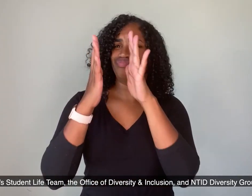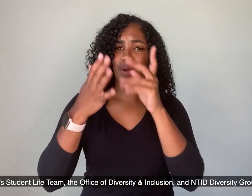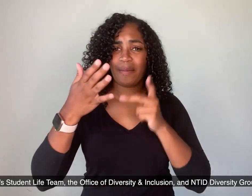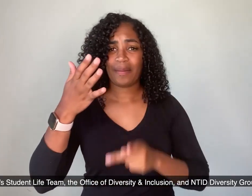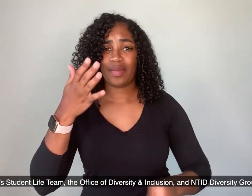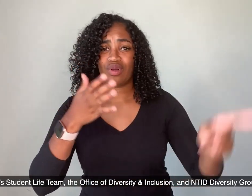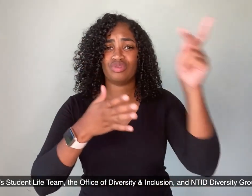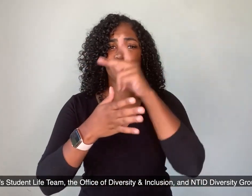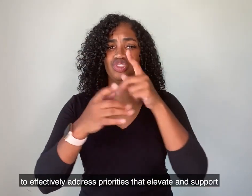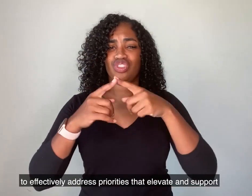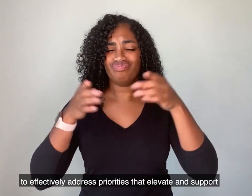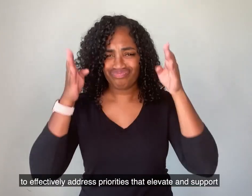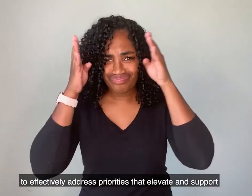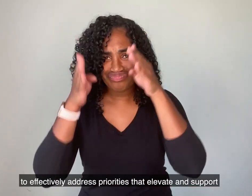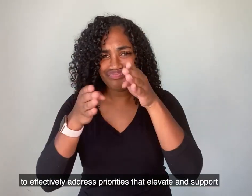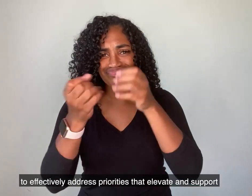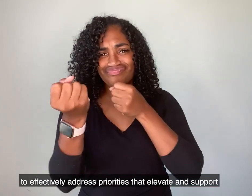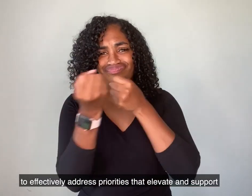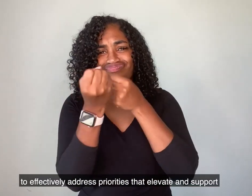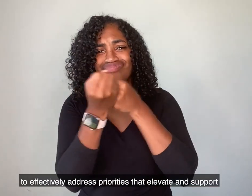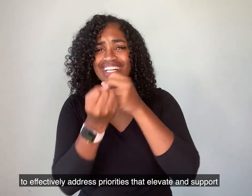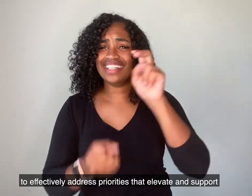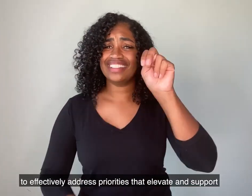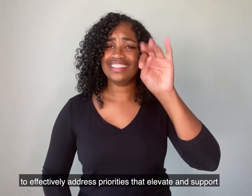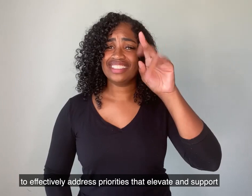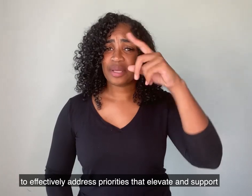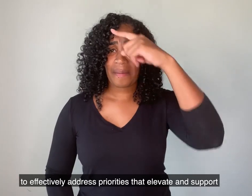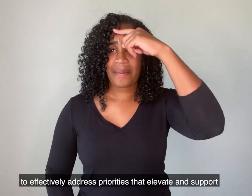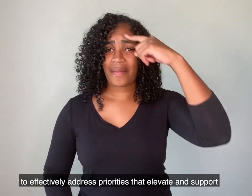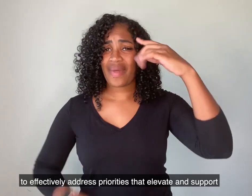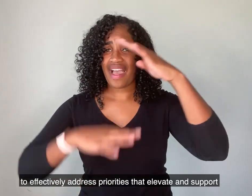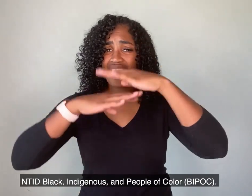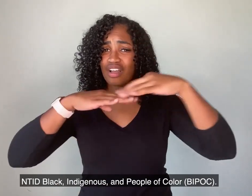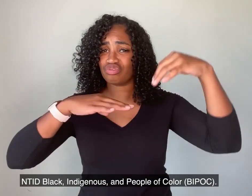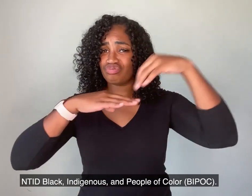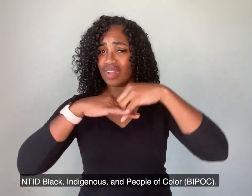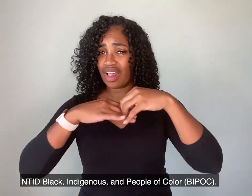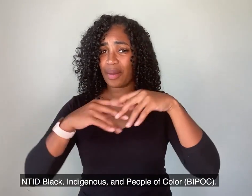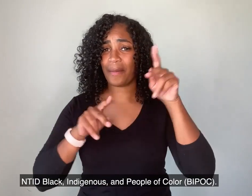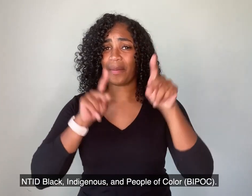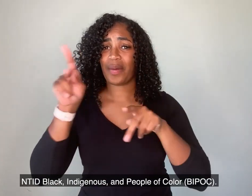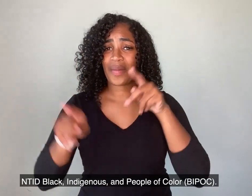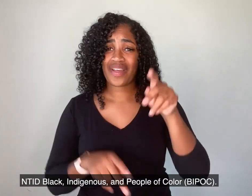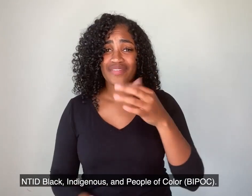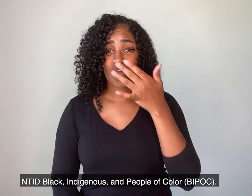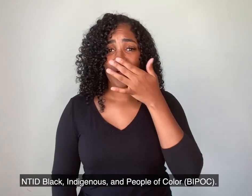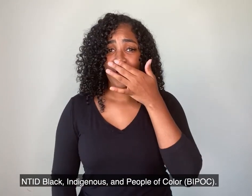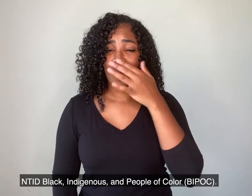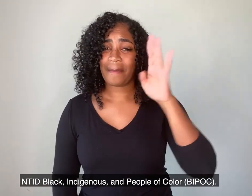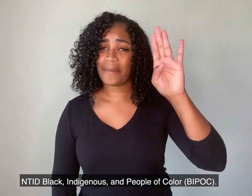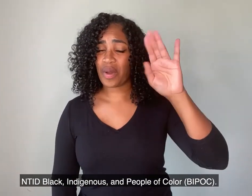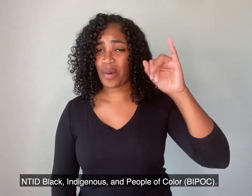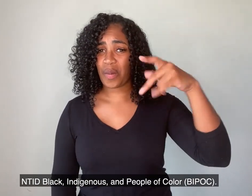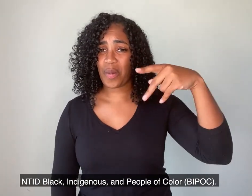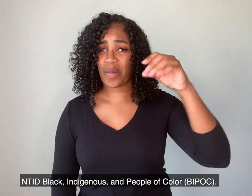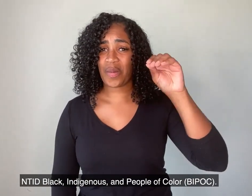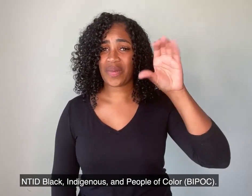that elevate and support NTID Black, Indigenous, and People of Color, BIPOC. We